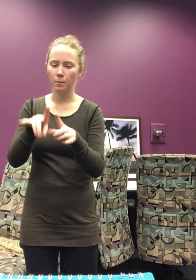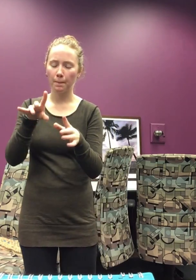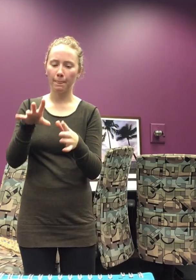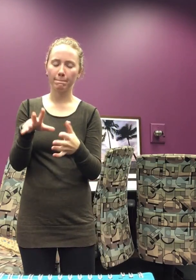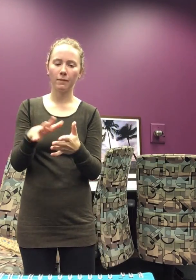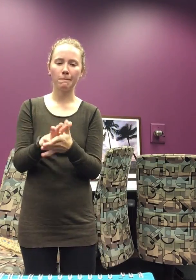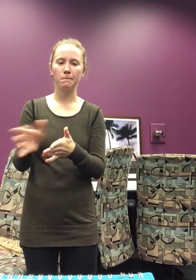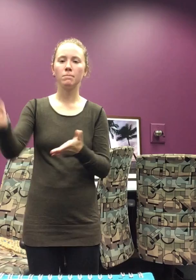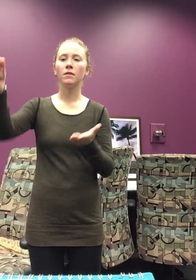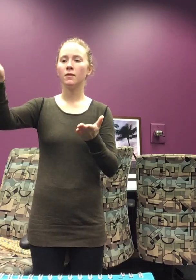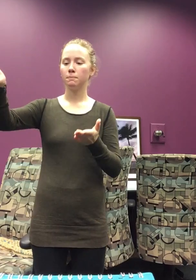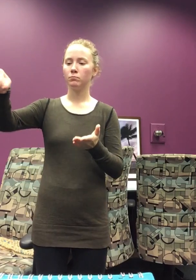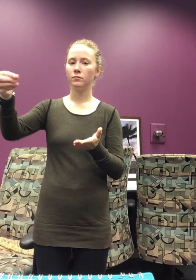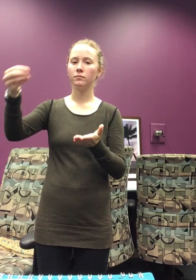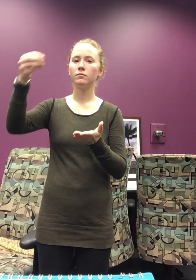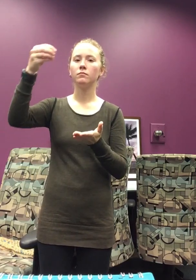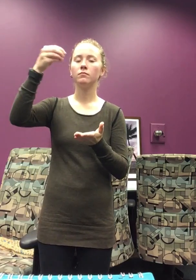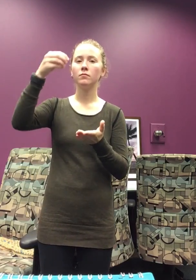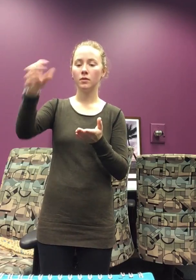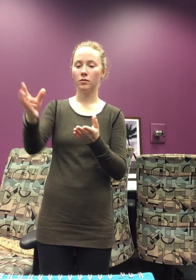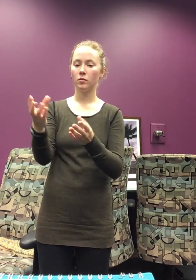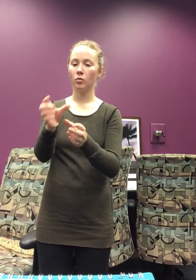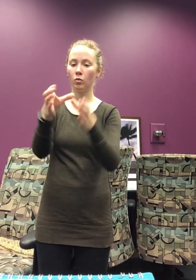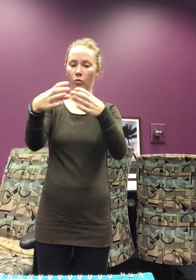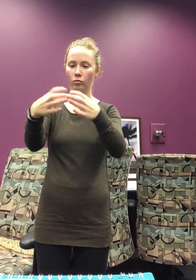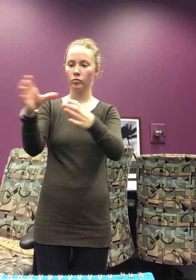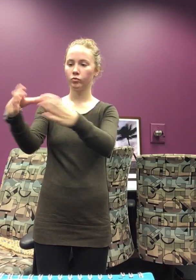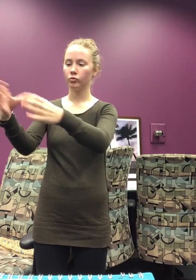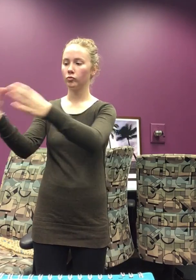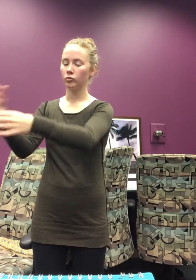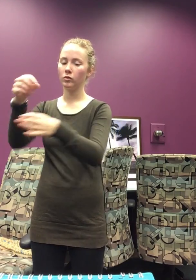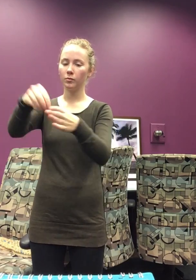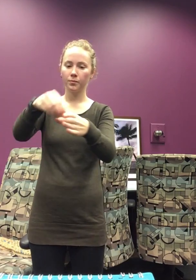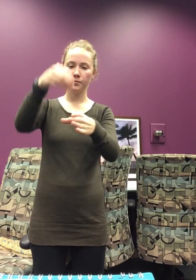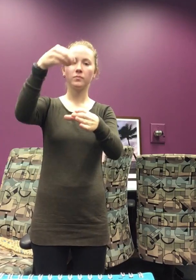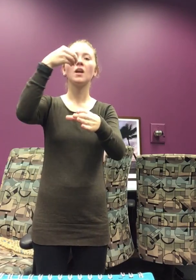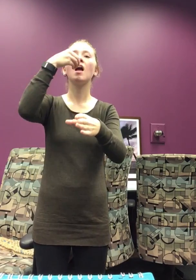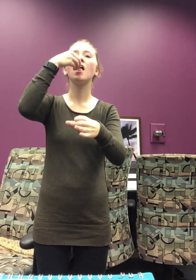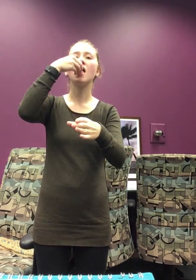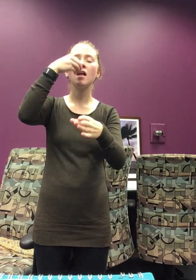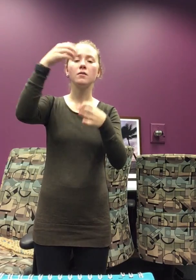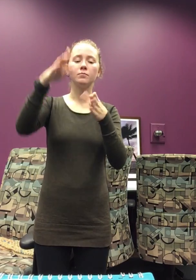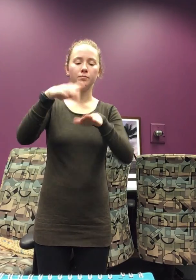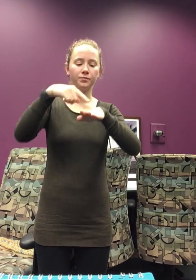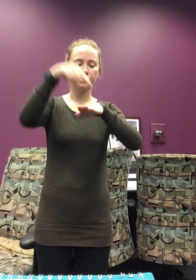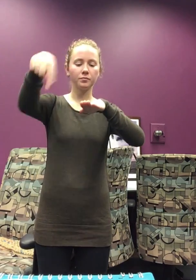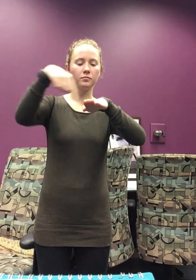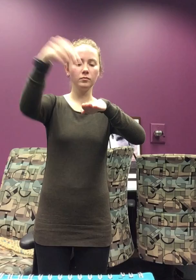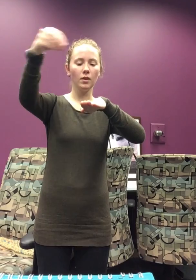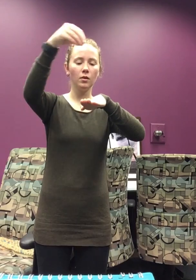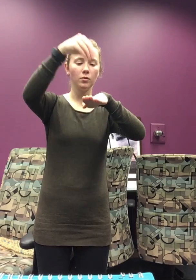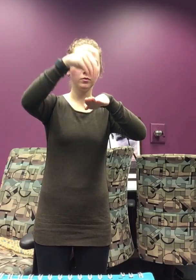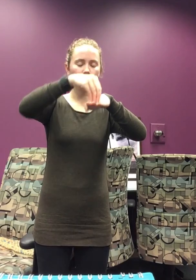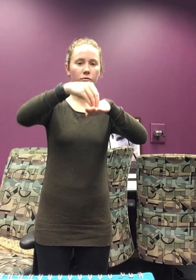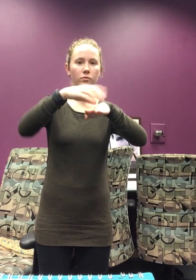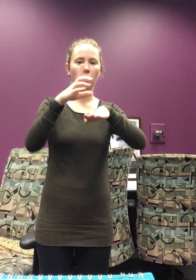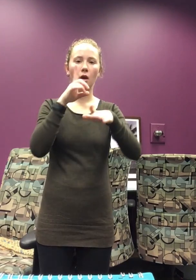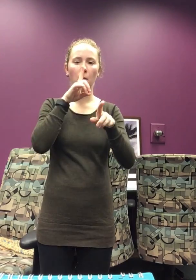mirror, and write down what you see. You notice on your paper, you have an area to do that. Ready? Next, we'll